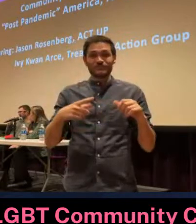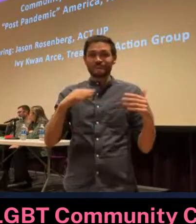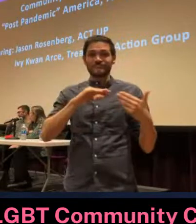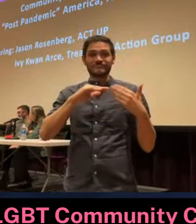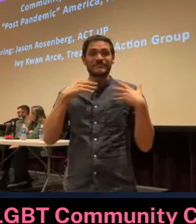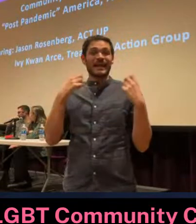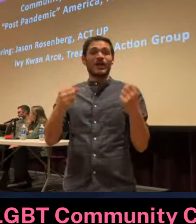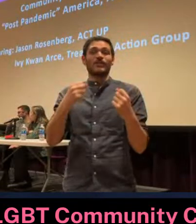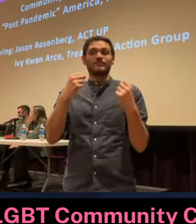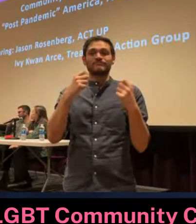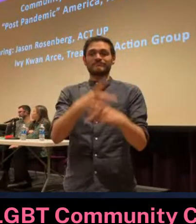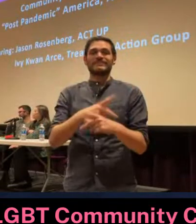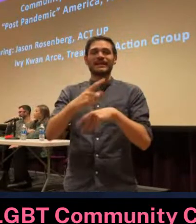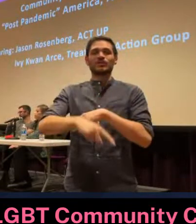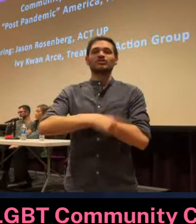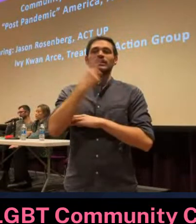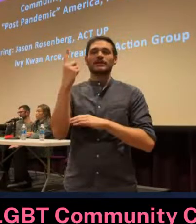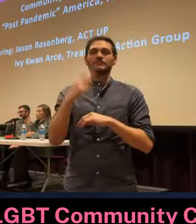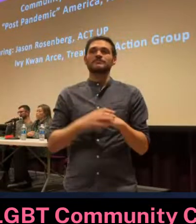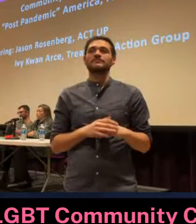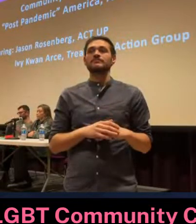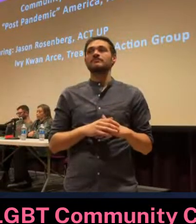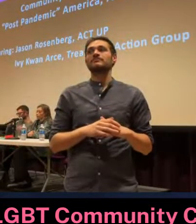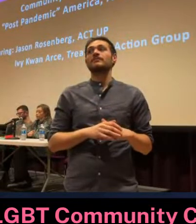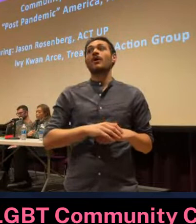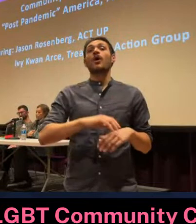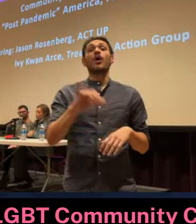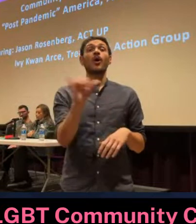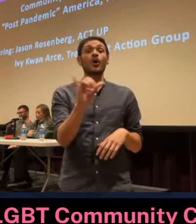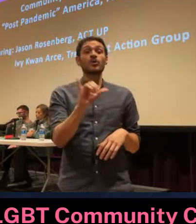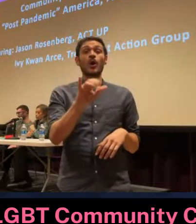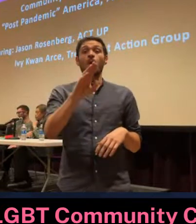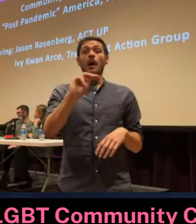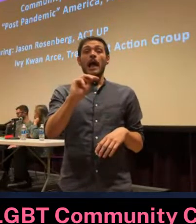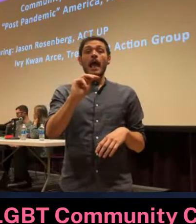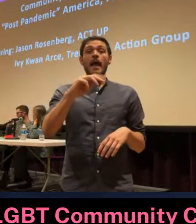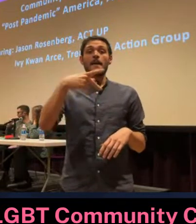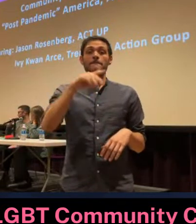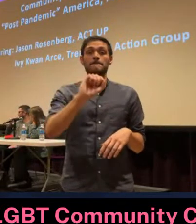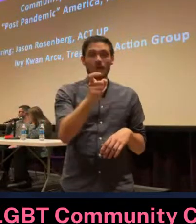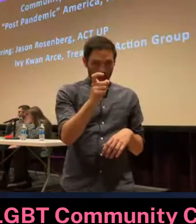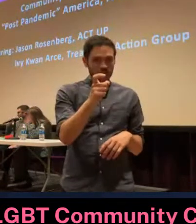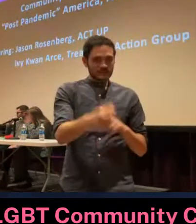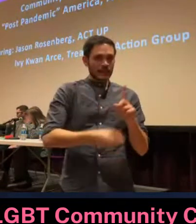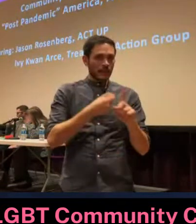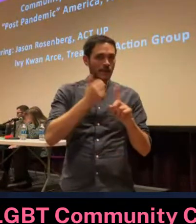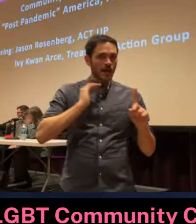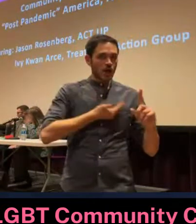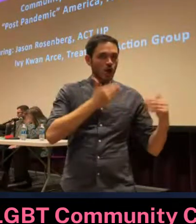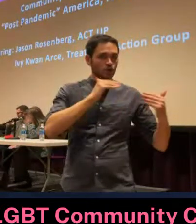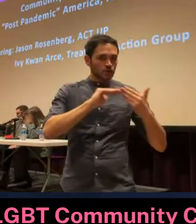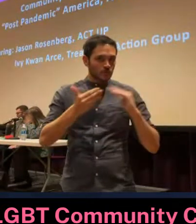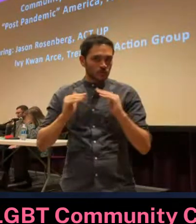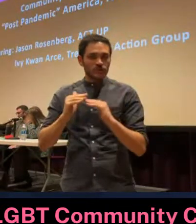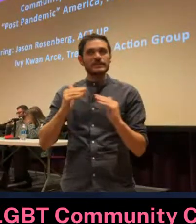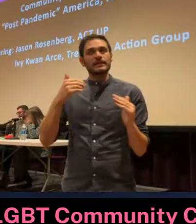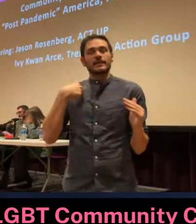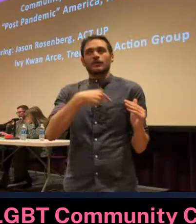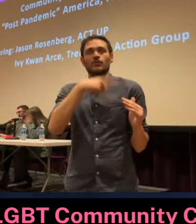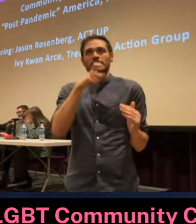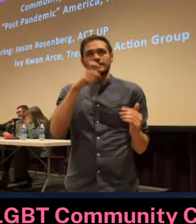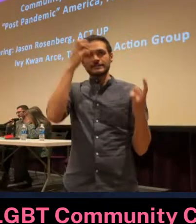when MPOX also hit our community, that is what we thought about. How do we meet the moment once